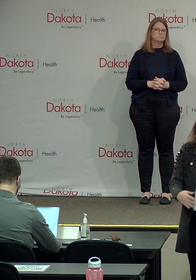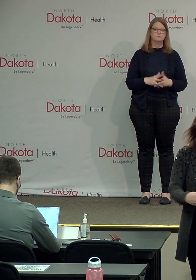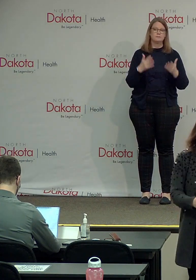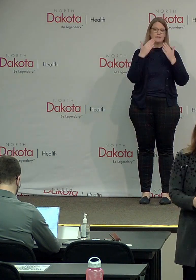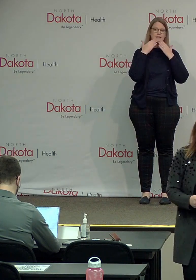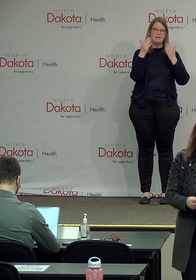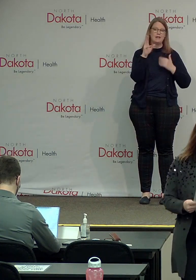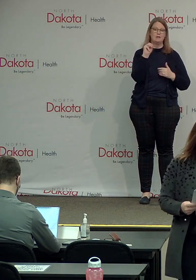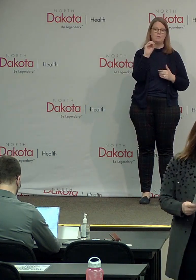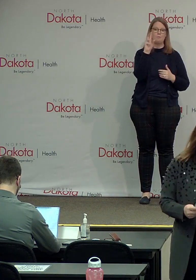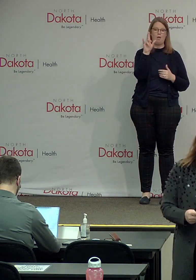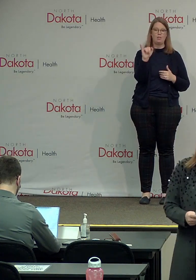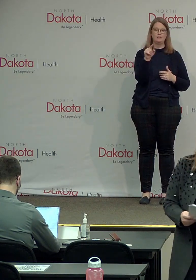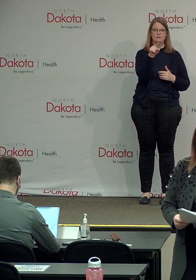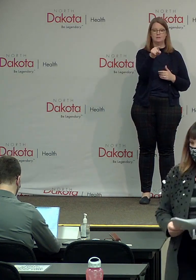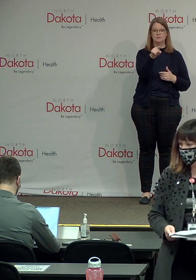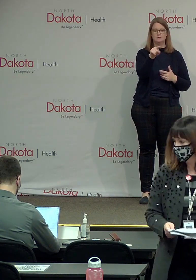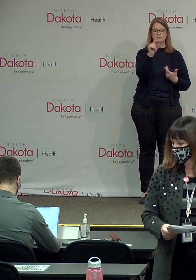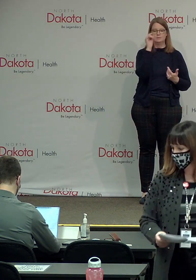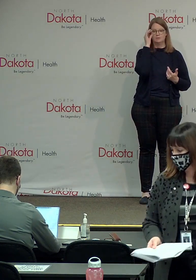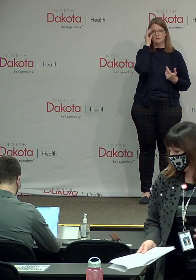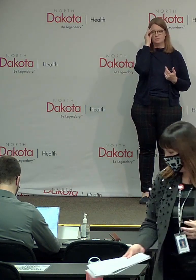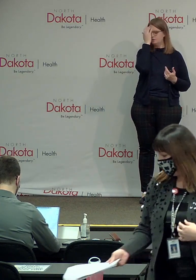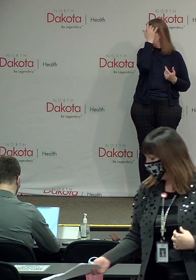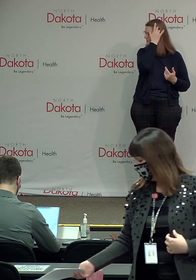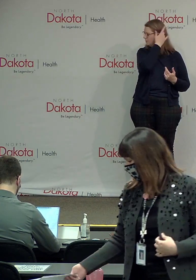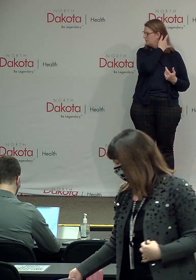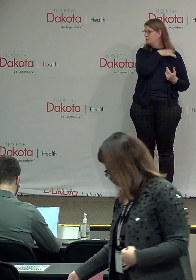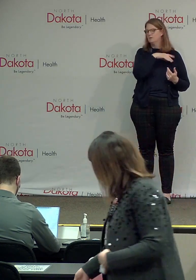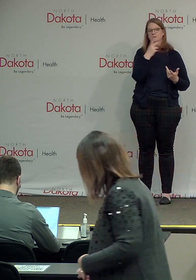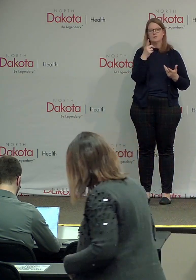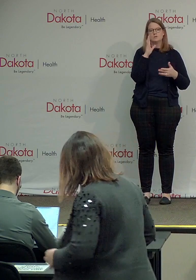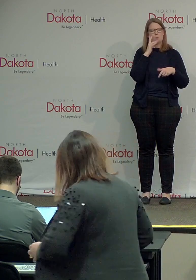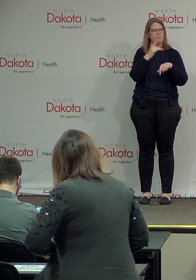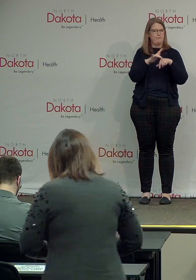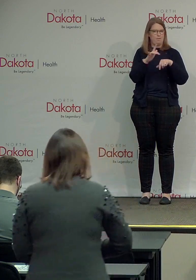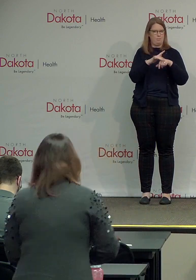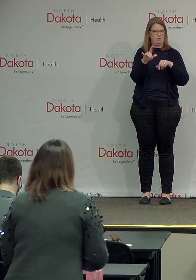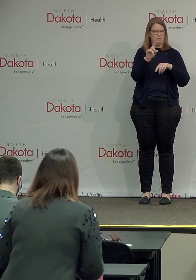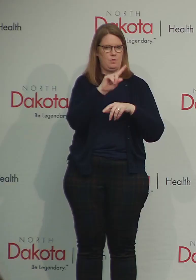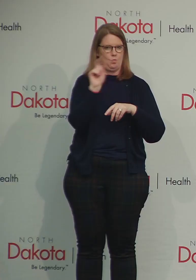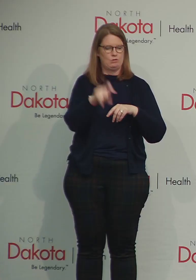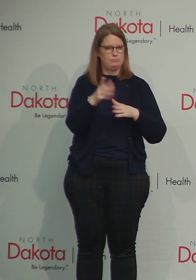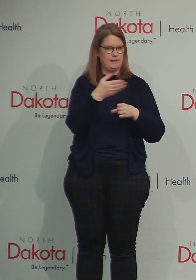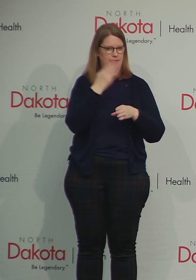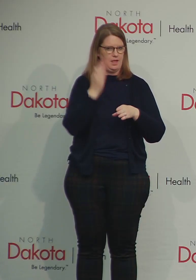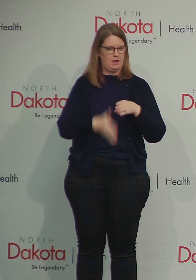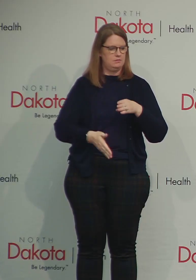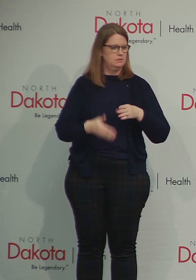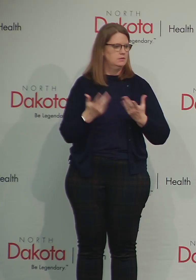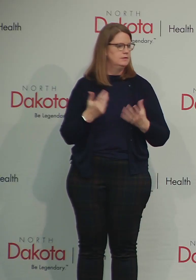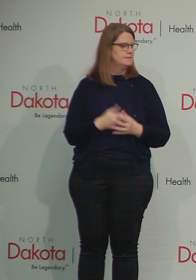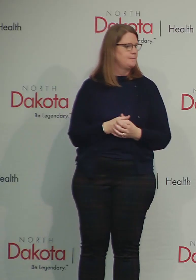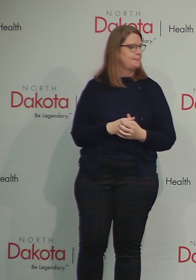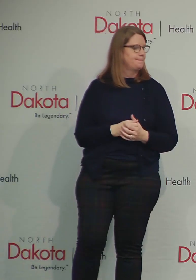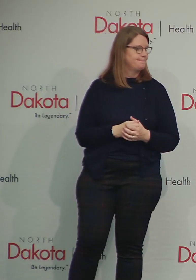Thank you, Molly. And Molly will be back at the end, available for questions as